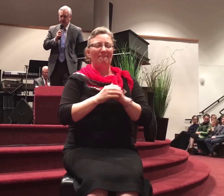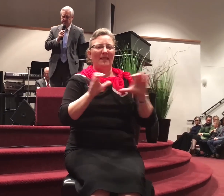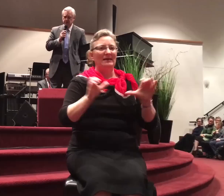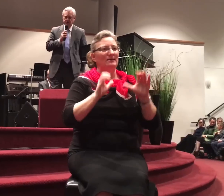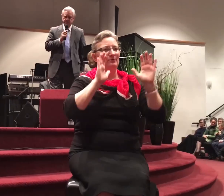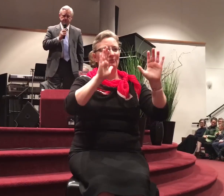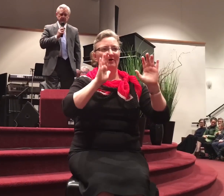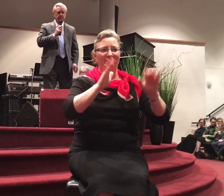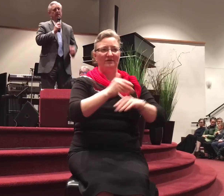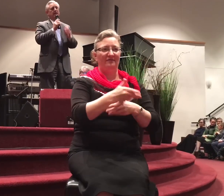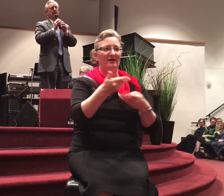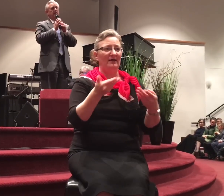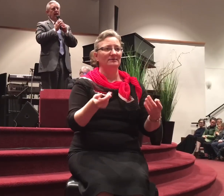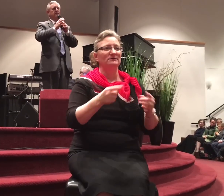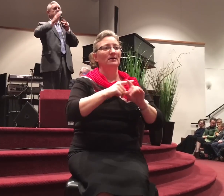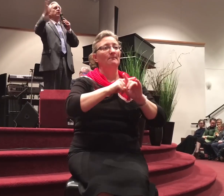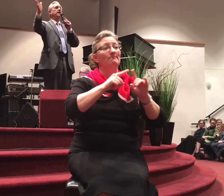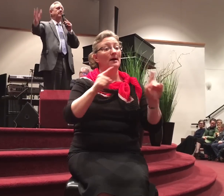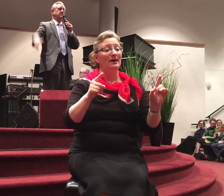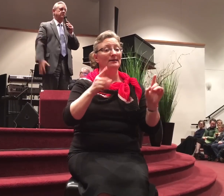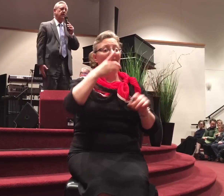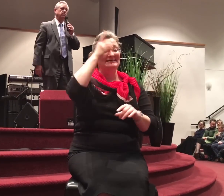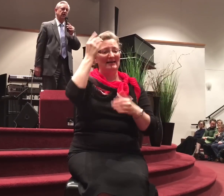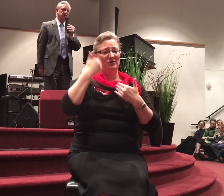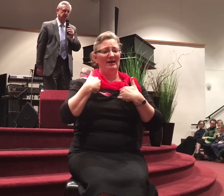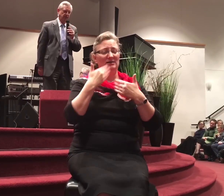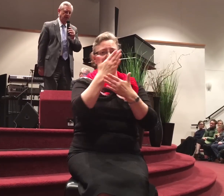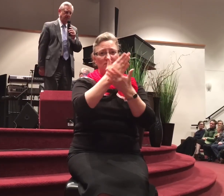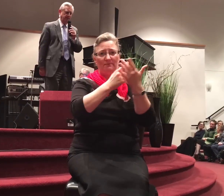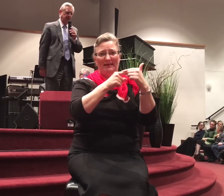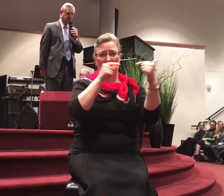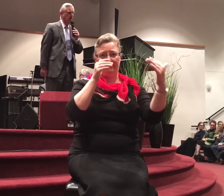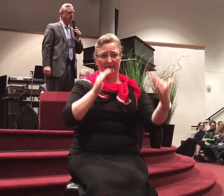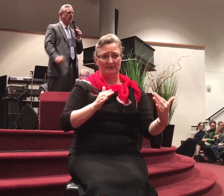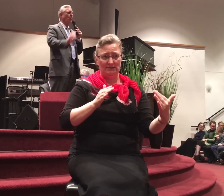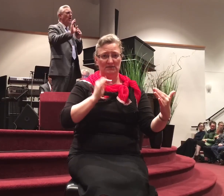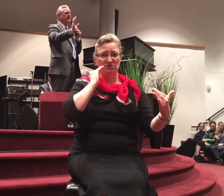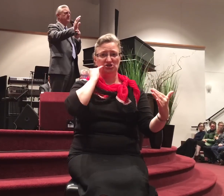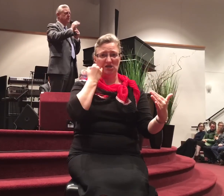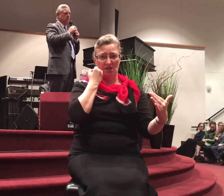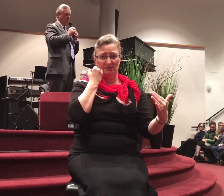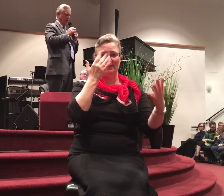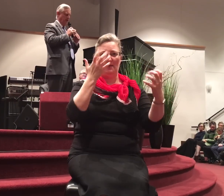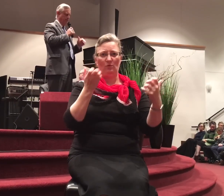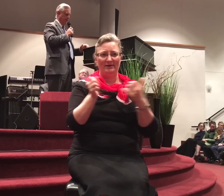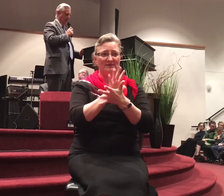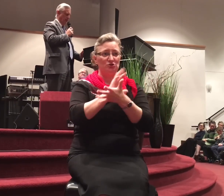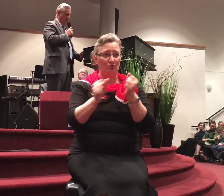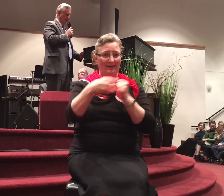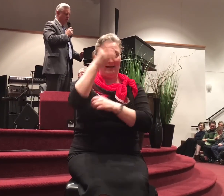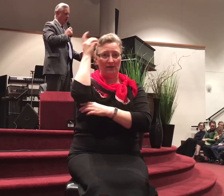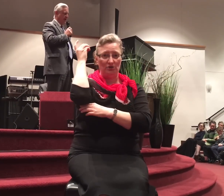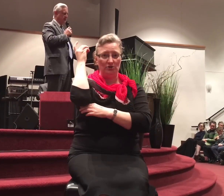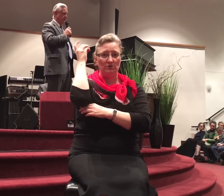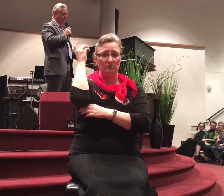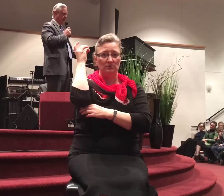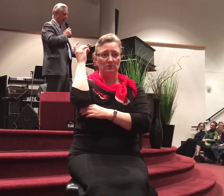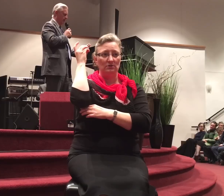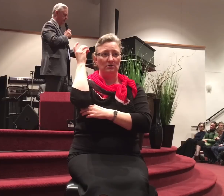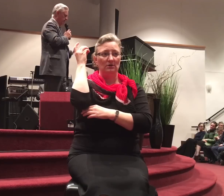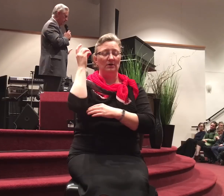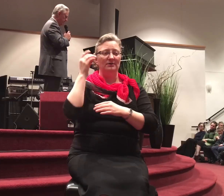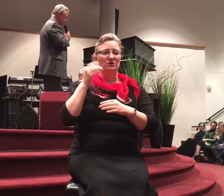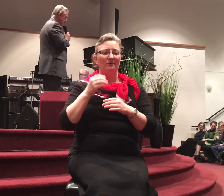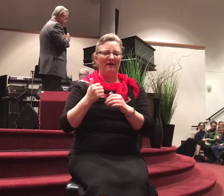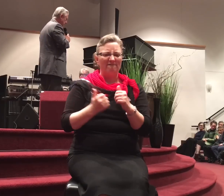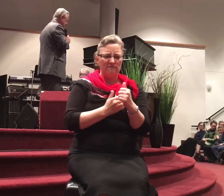amazing things. But he had certain enemies. They were jealous of him, and they sought some way to destroy him. They tracked him,